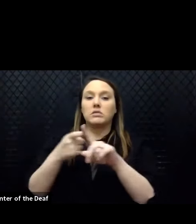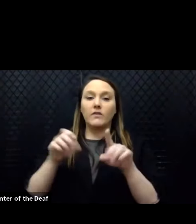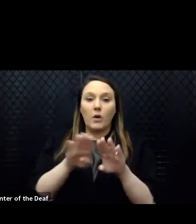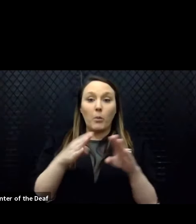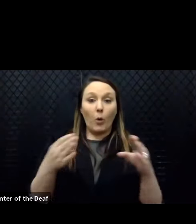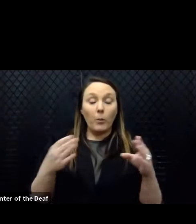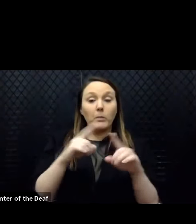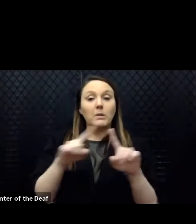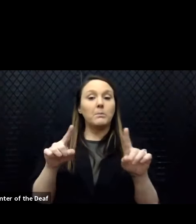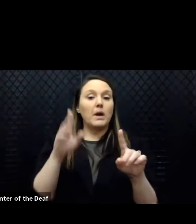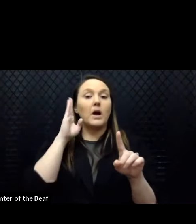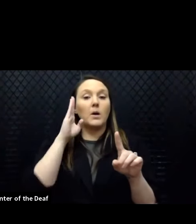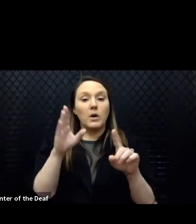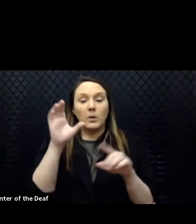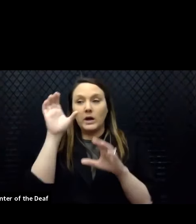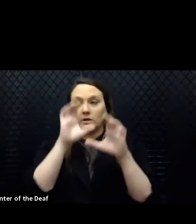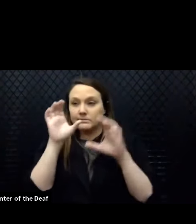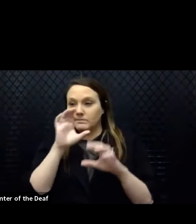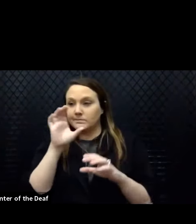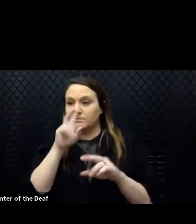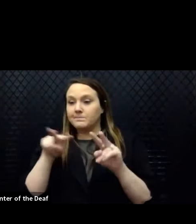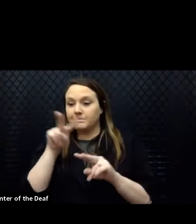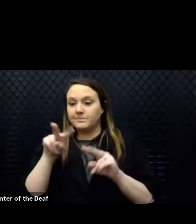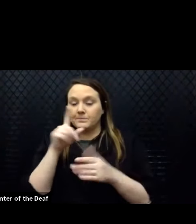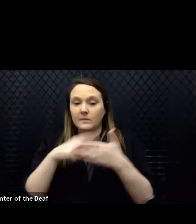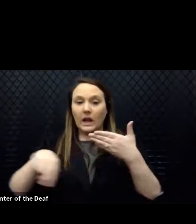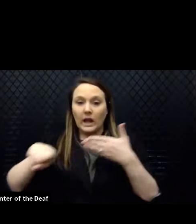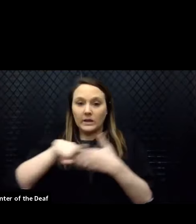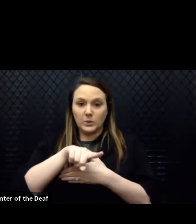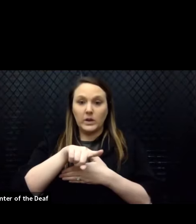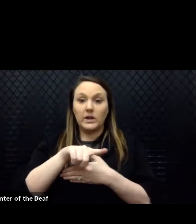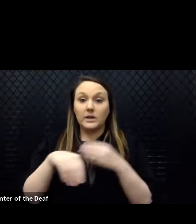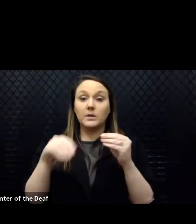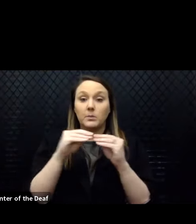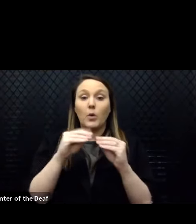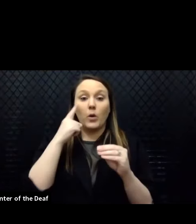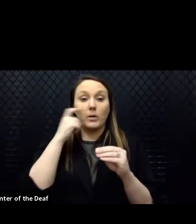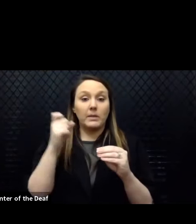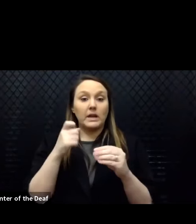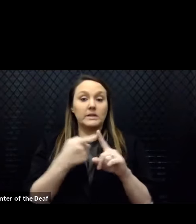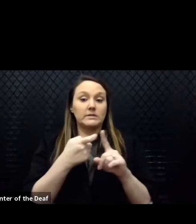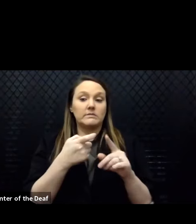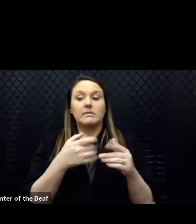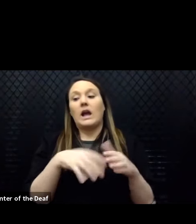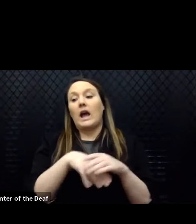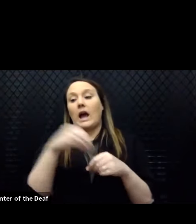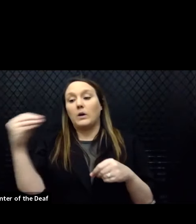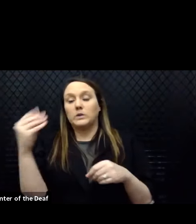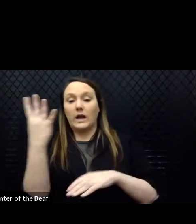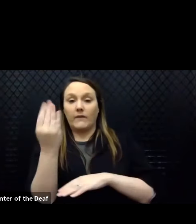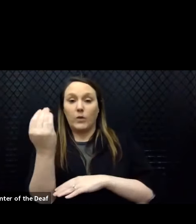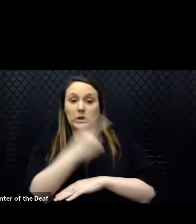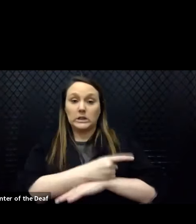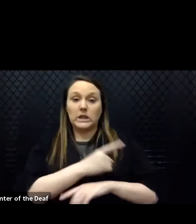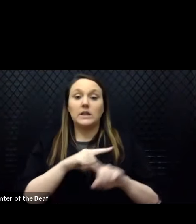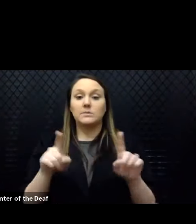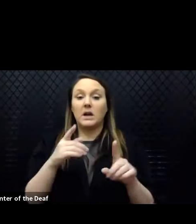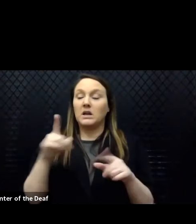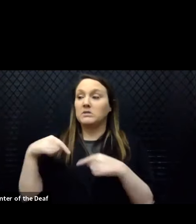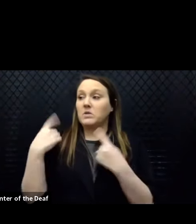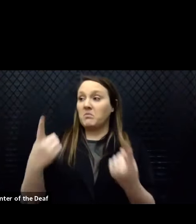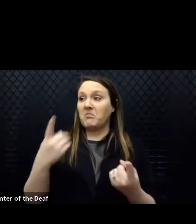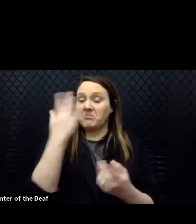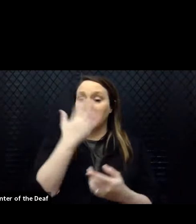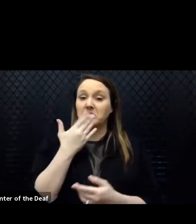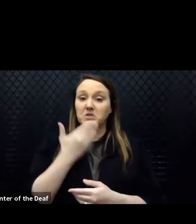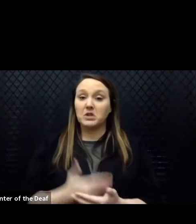we'll be looking into that next week, even more since we'll be out of a full incubation period. But so far things are looking good.